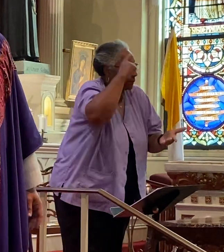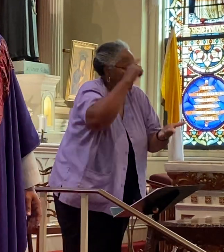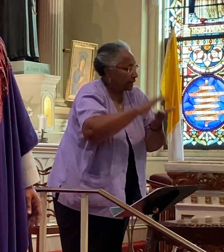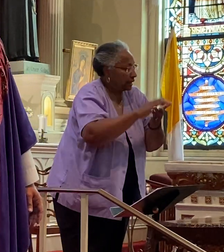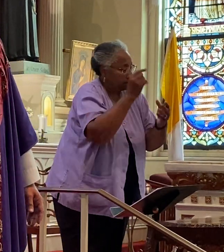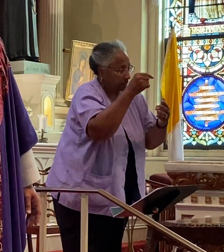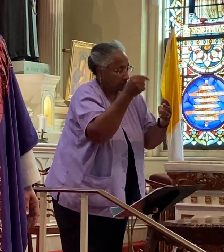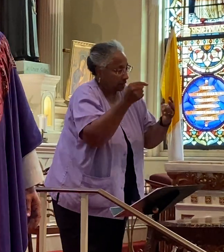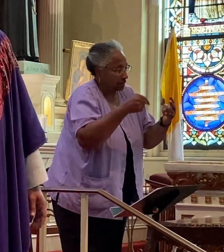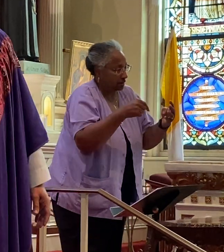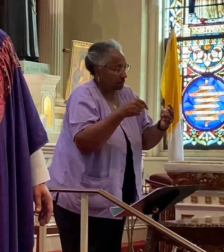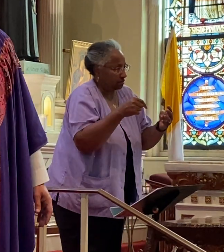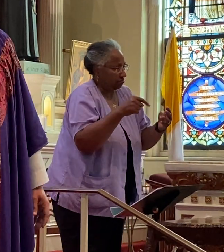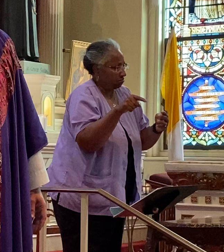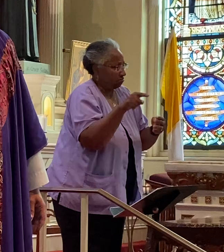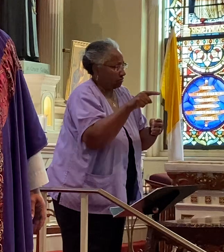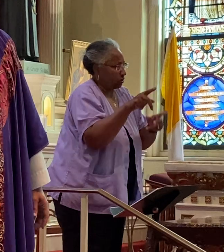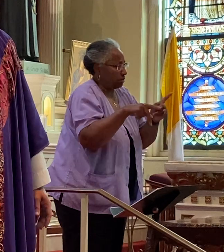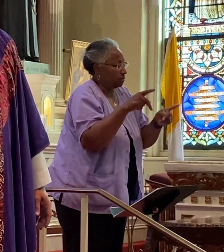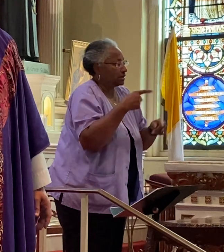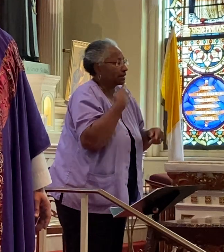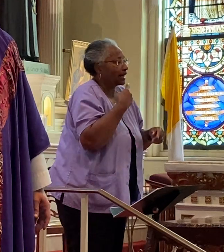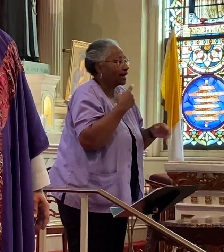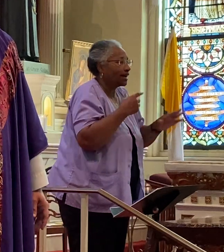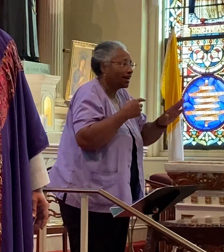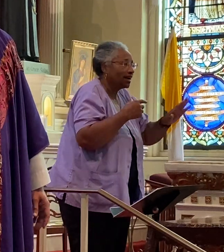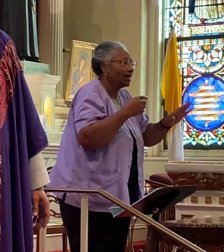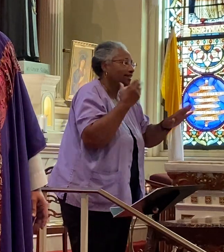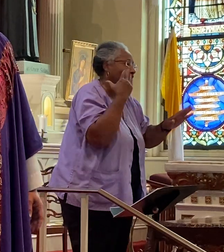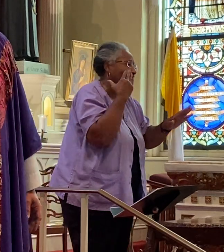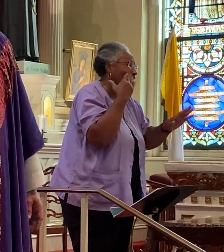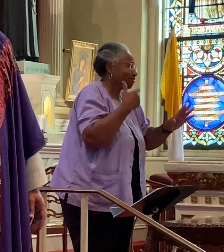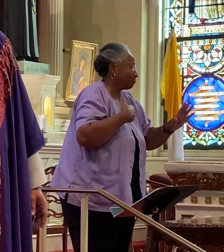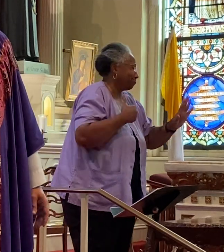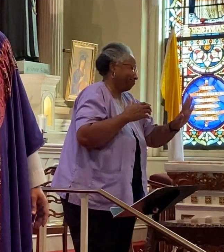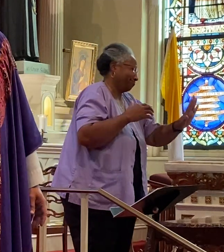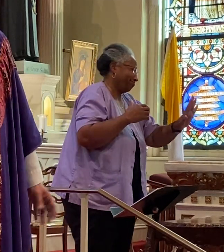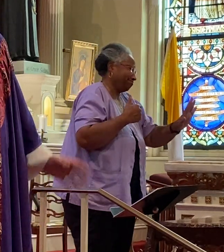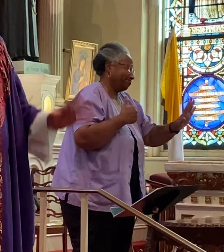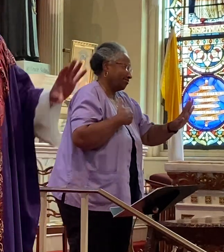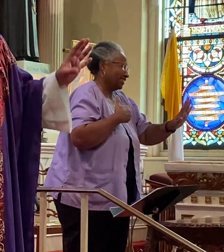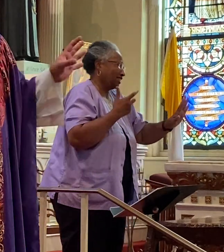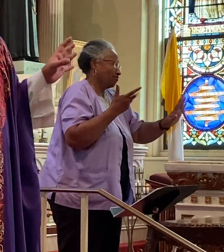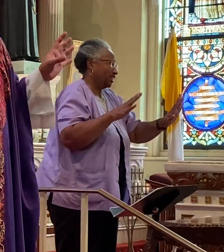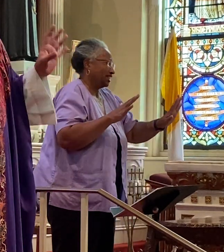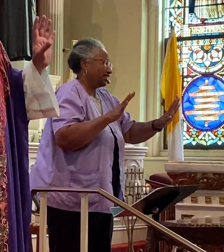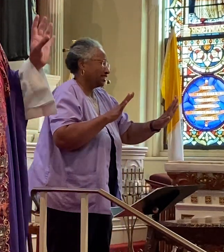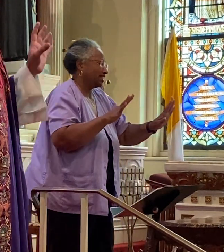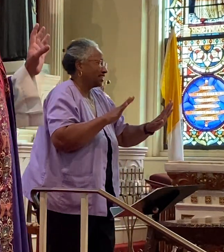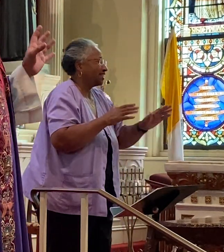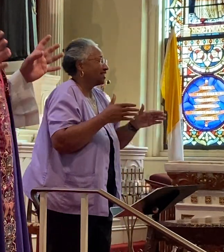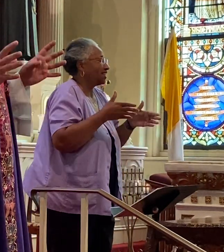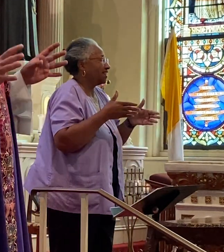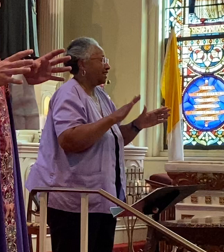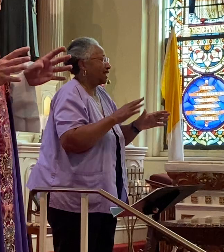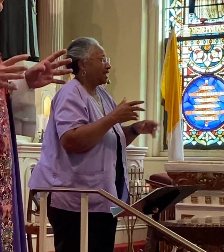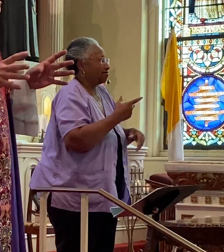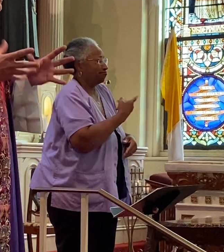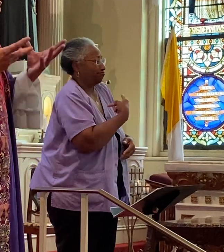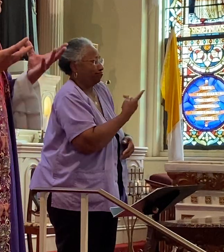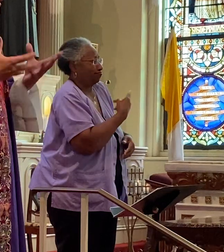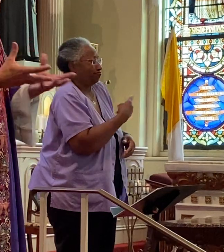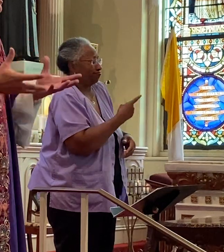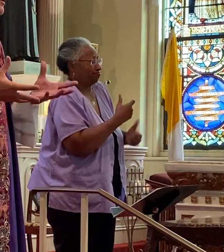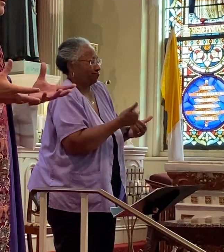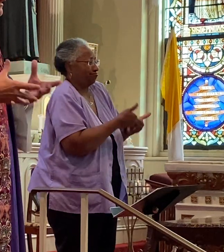want to be with you anymore. They're going to tell you, you know, I'm done with that, let's just break apart. We cannot handle